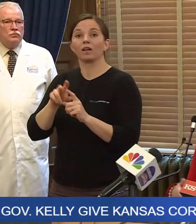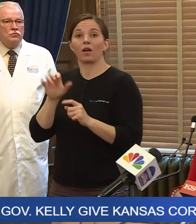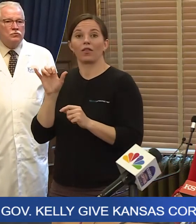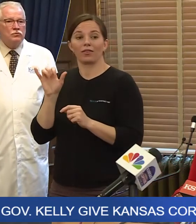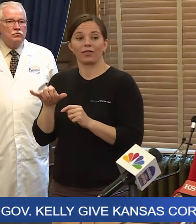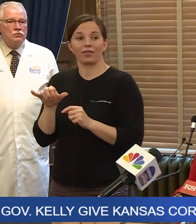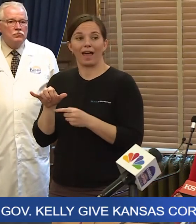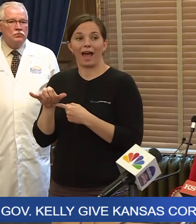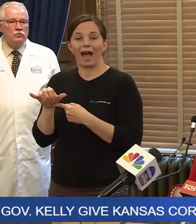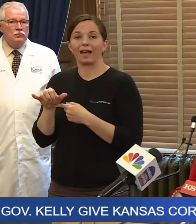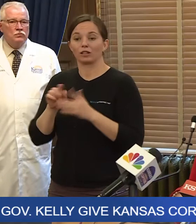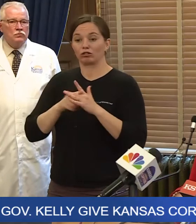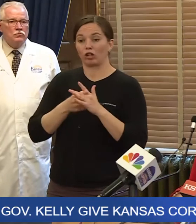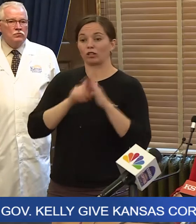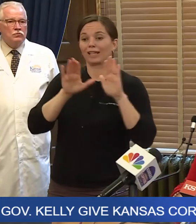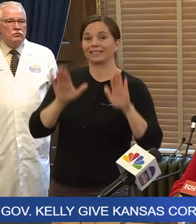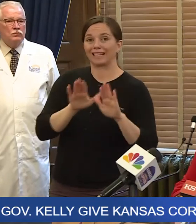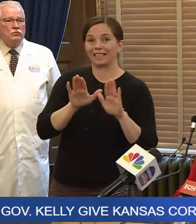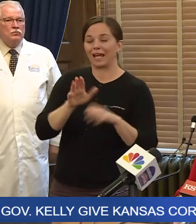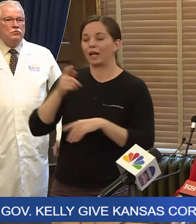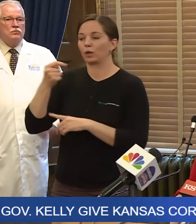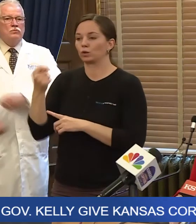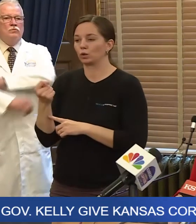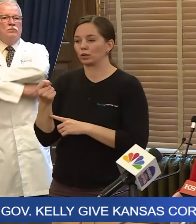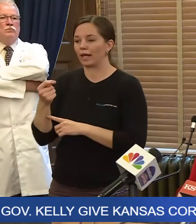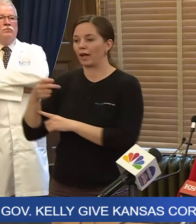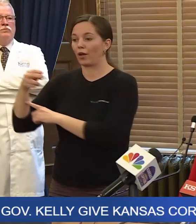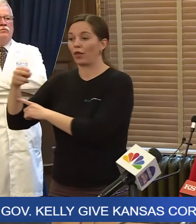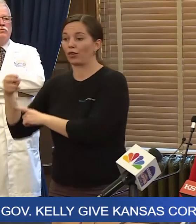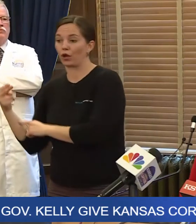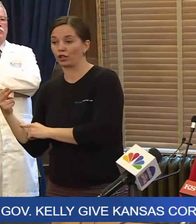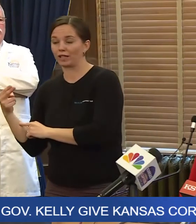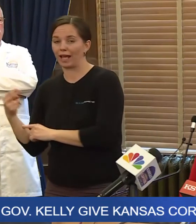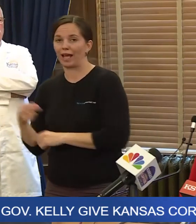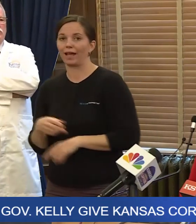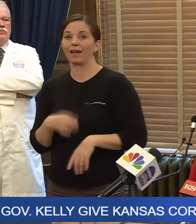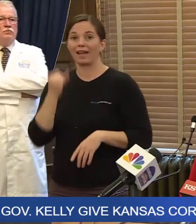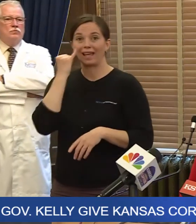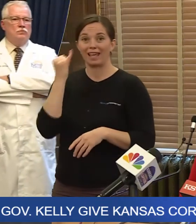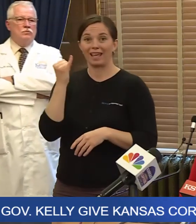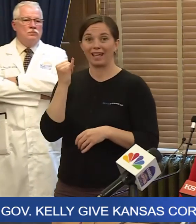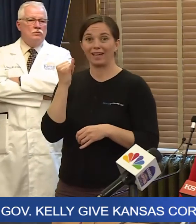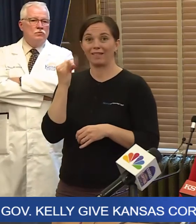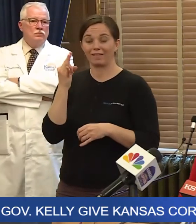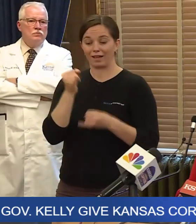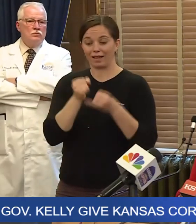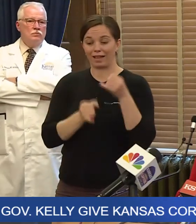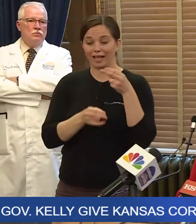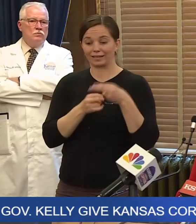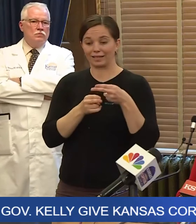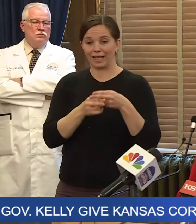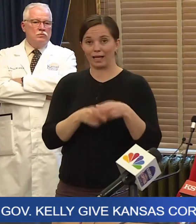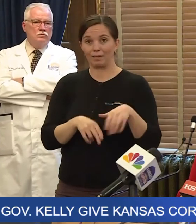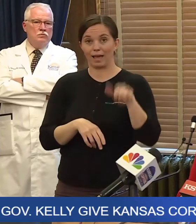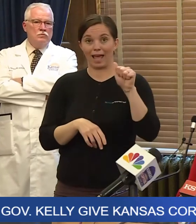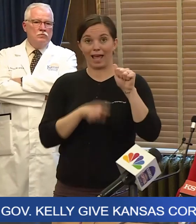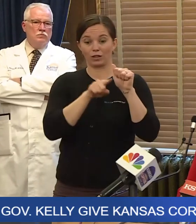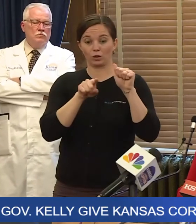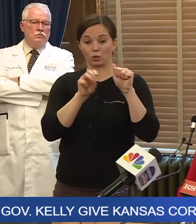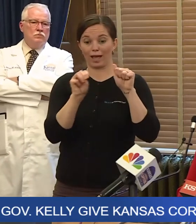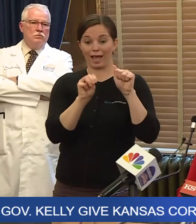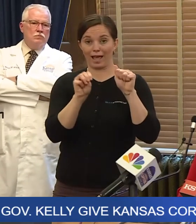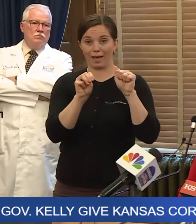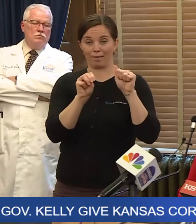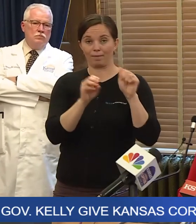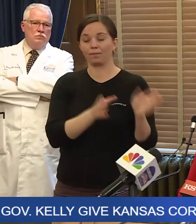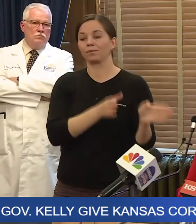on Sunday and Tuesday and Thursday, individuals from A, last name, A as in apple, M as in mother, and then